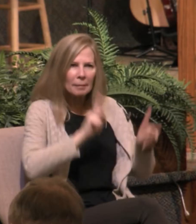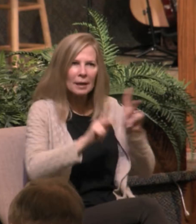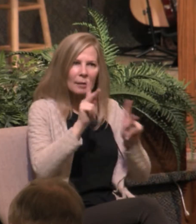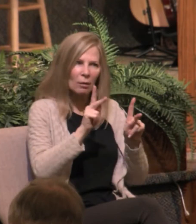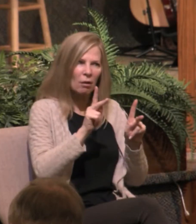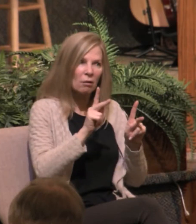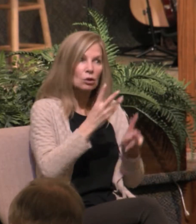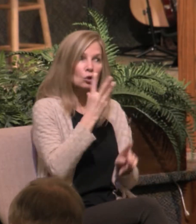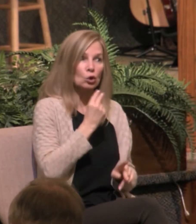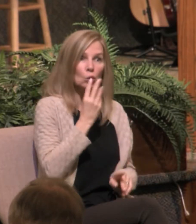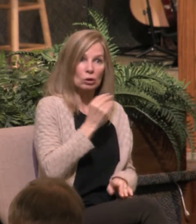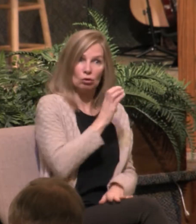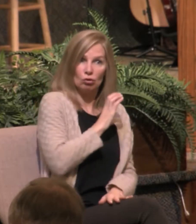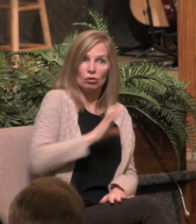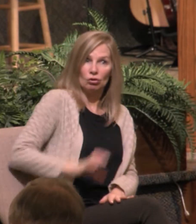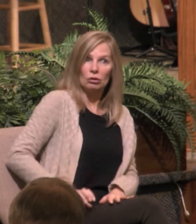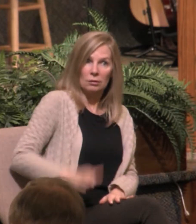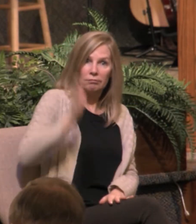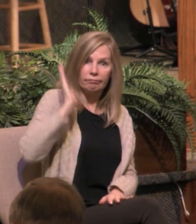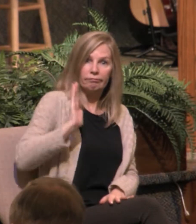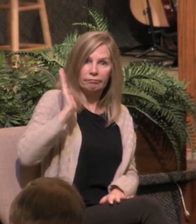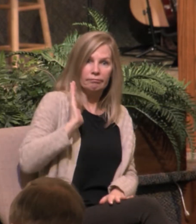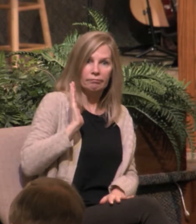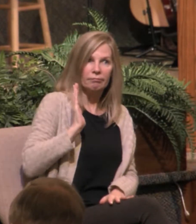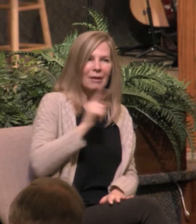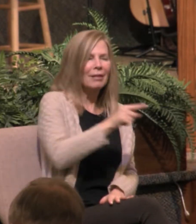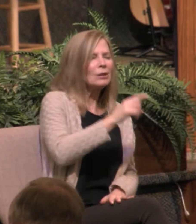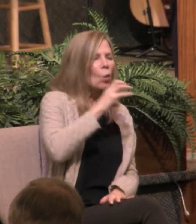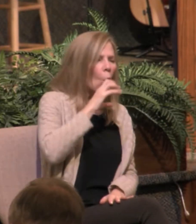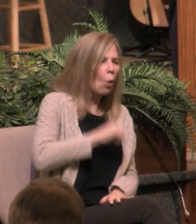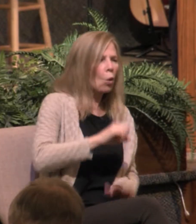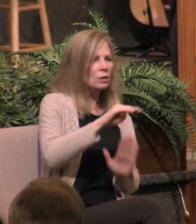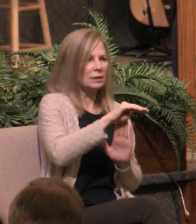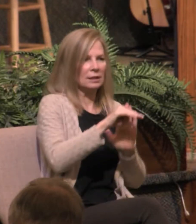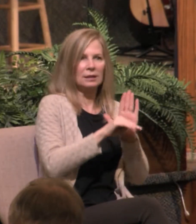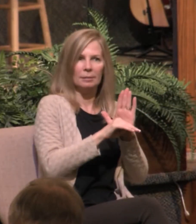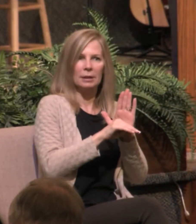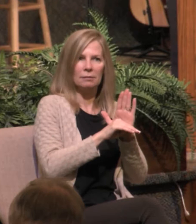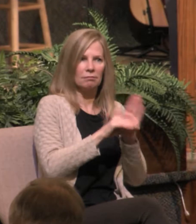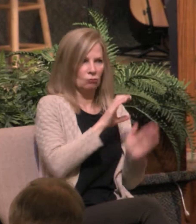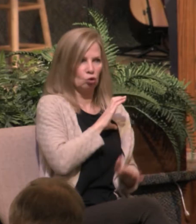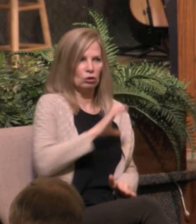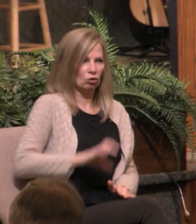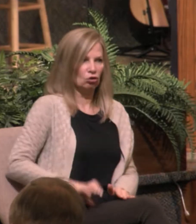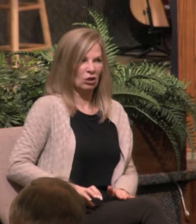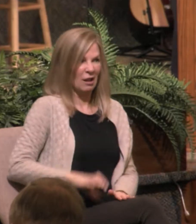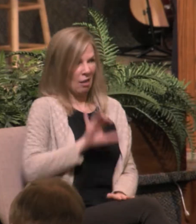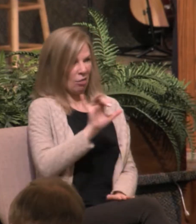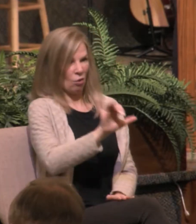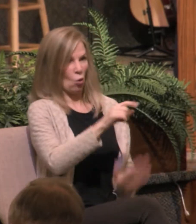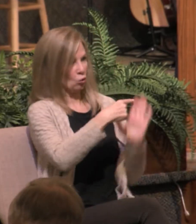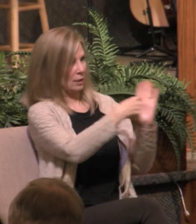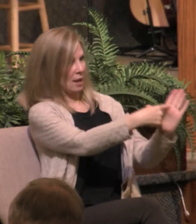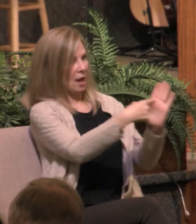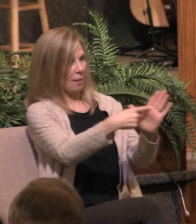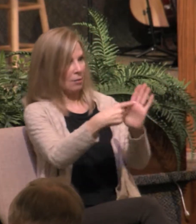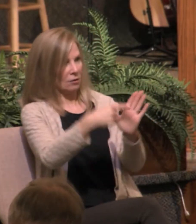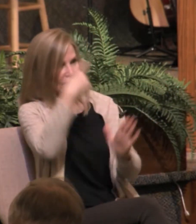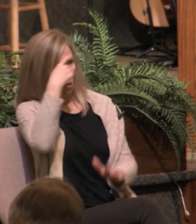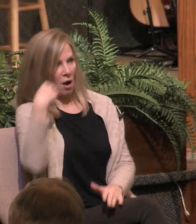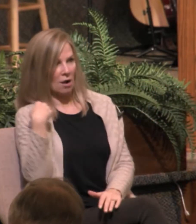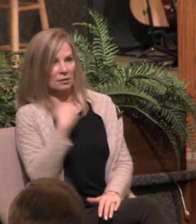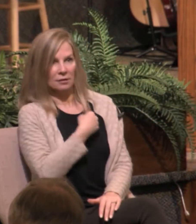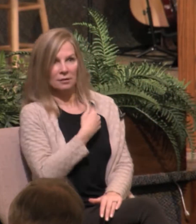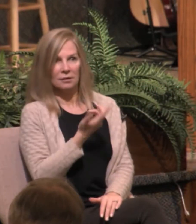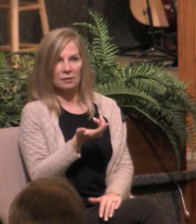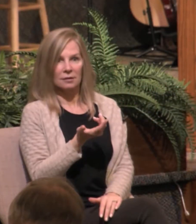hearers who were Jewish Christians, and these Old Testament saints were being held up as examples for them. And